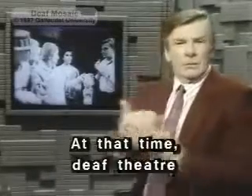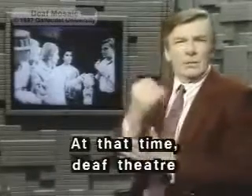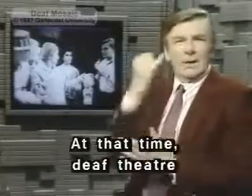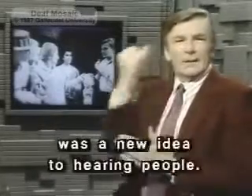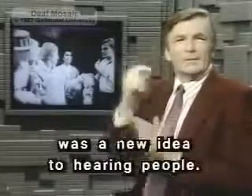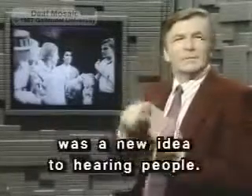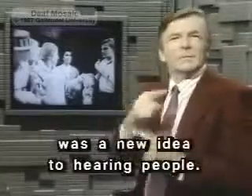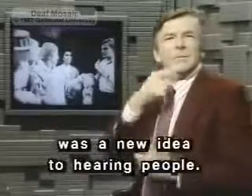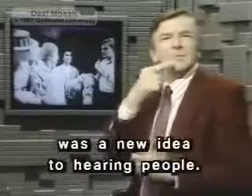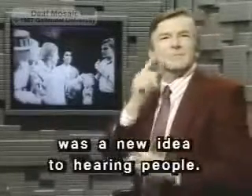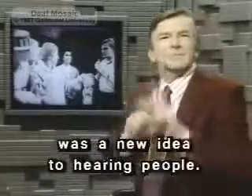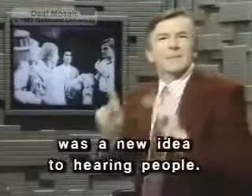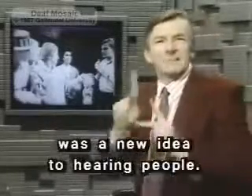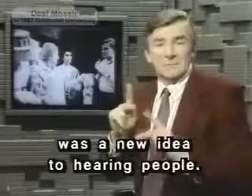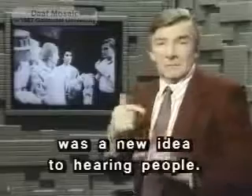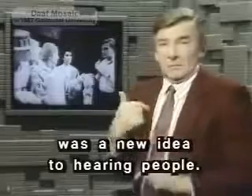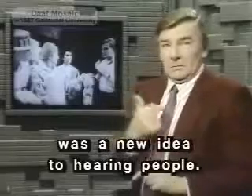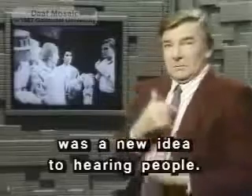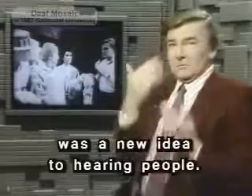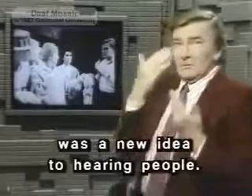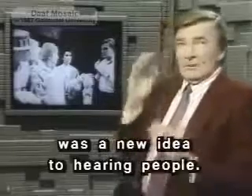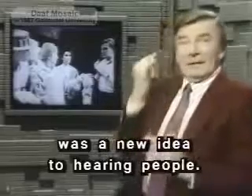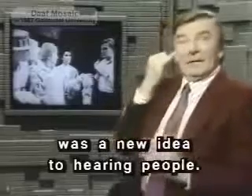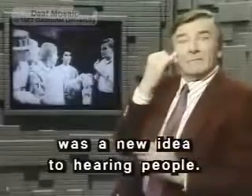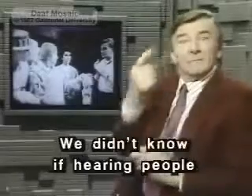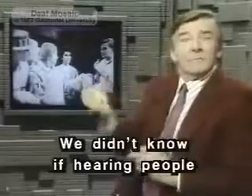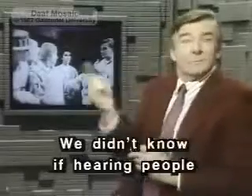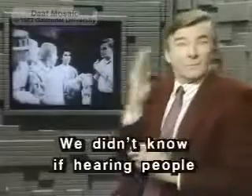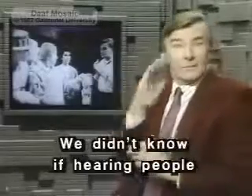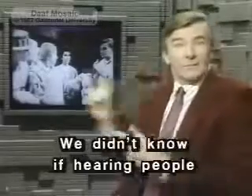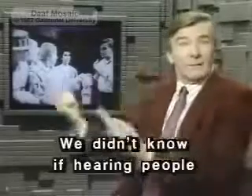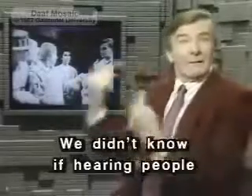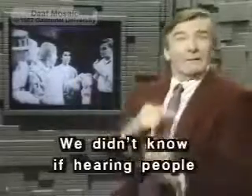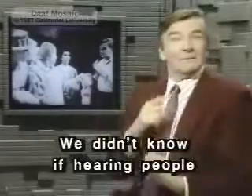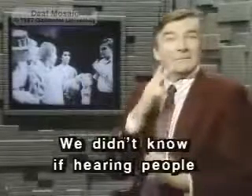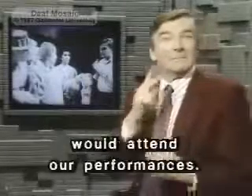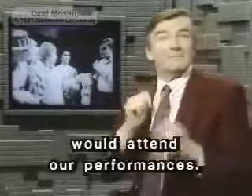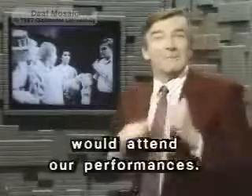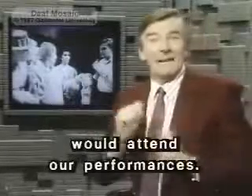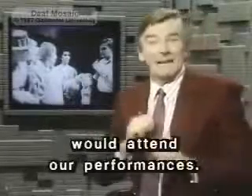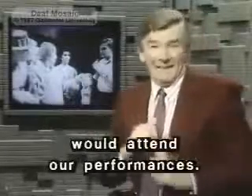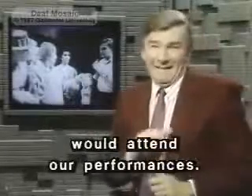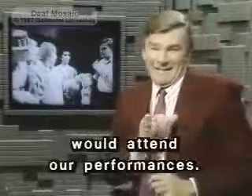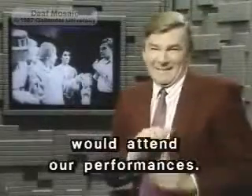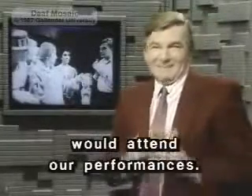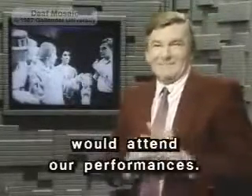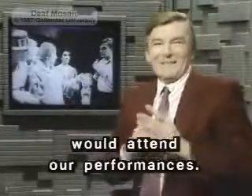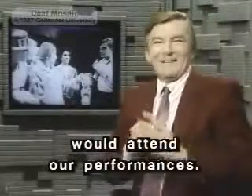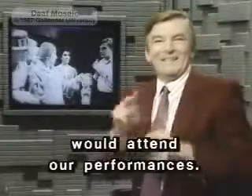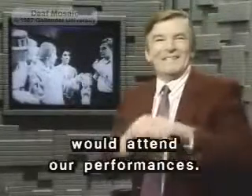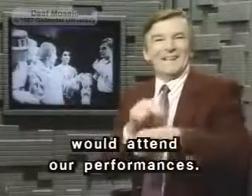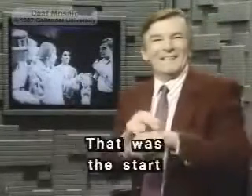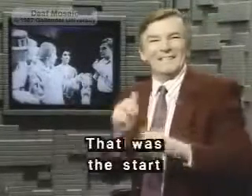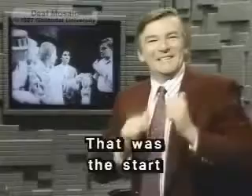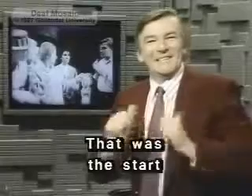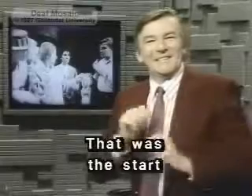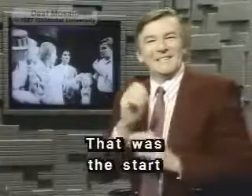was a new idea to hearing people. We didn't know that hearing people would attend our performances. But that was the